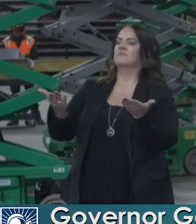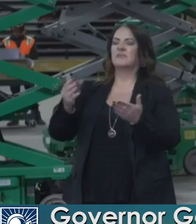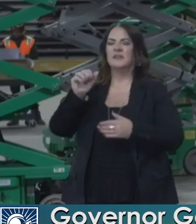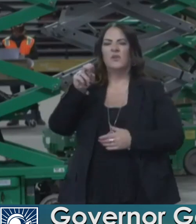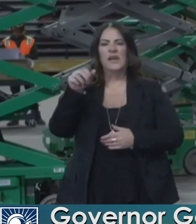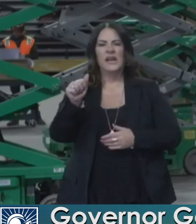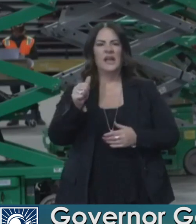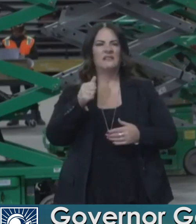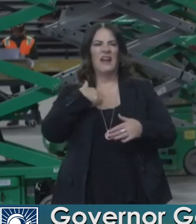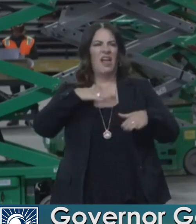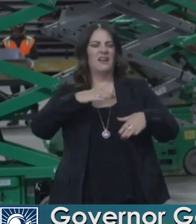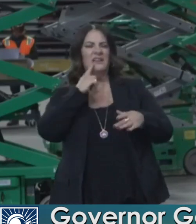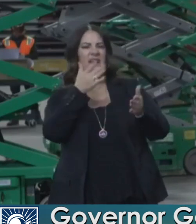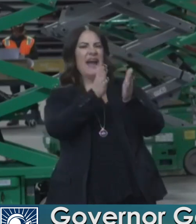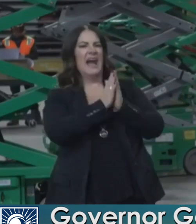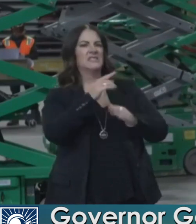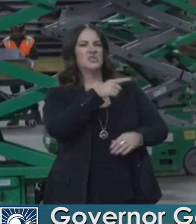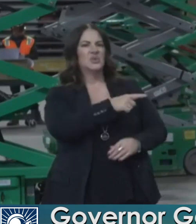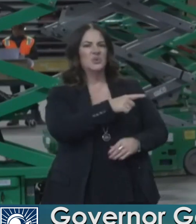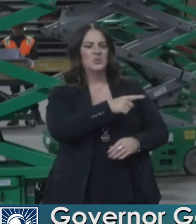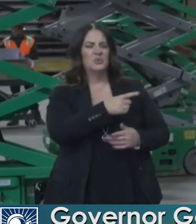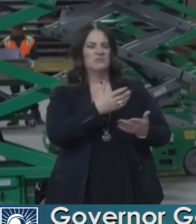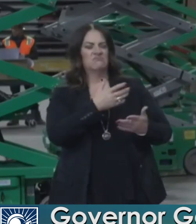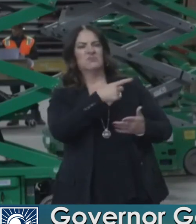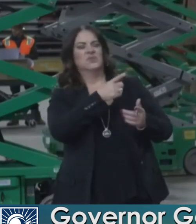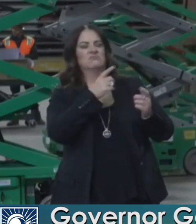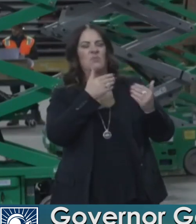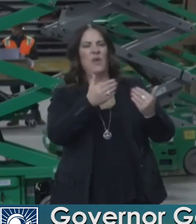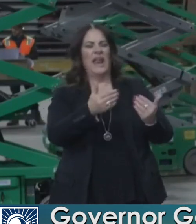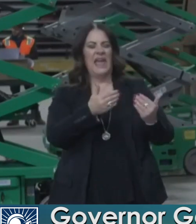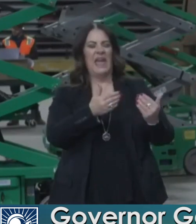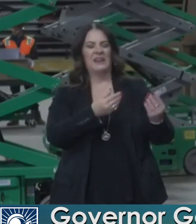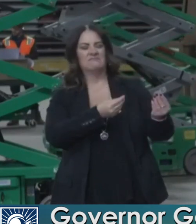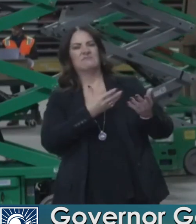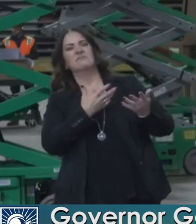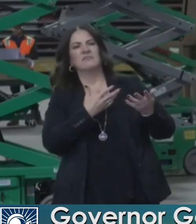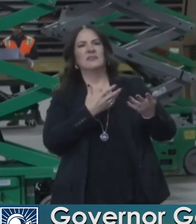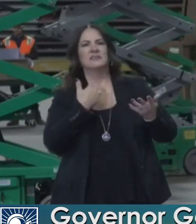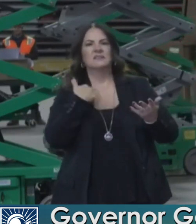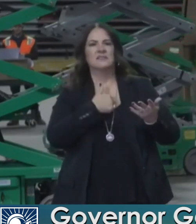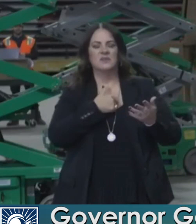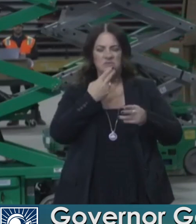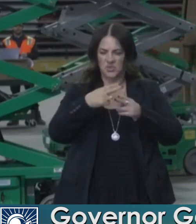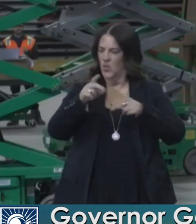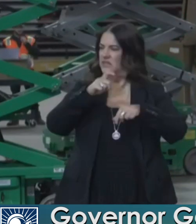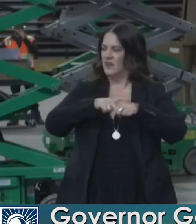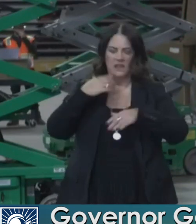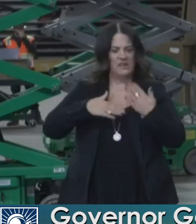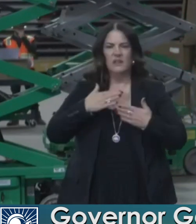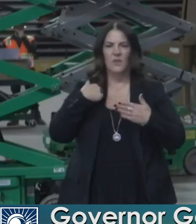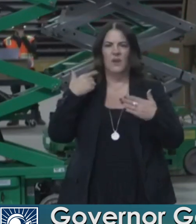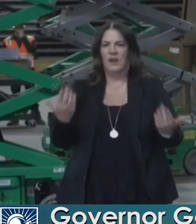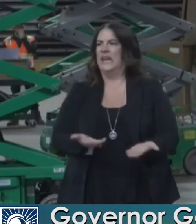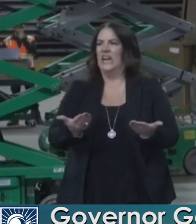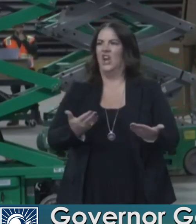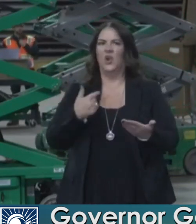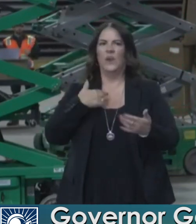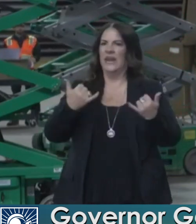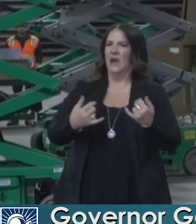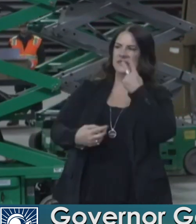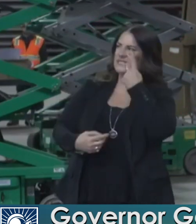even asked this was offered, and the fact that we're here in such a short period of time and already seen the